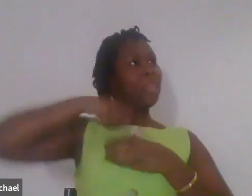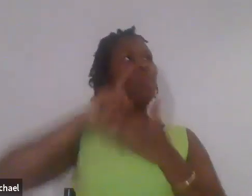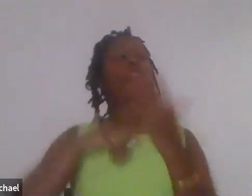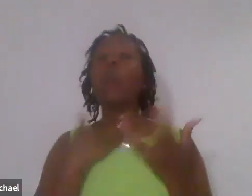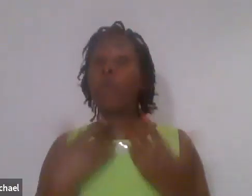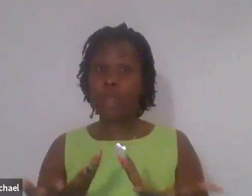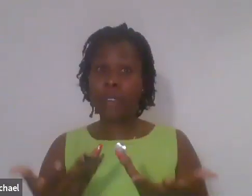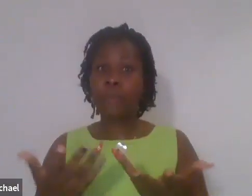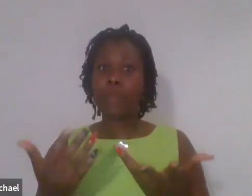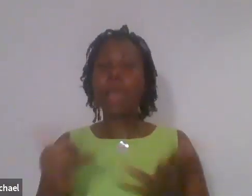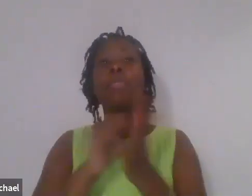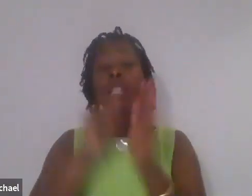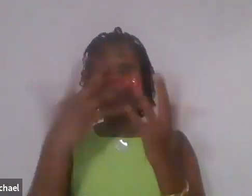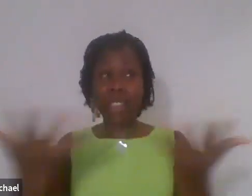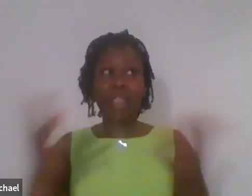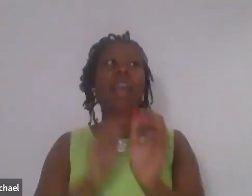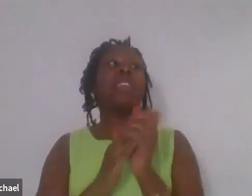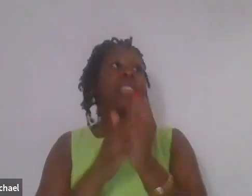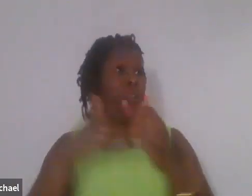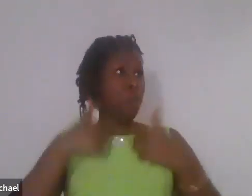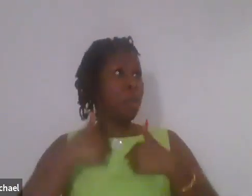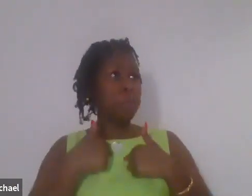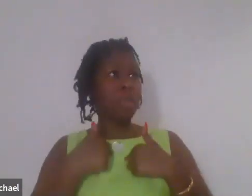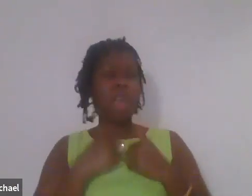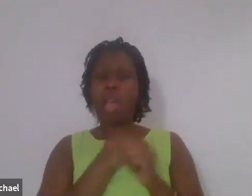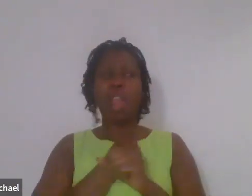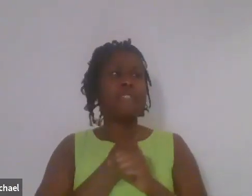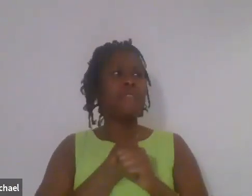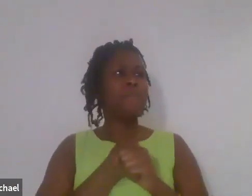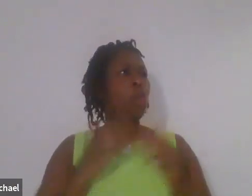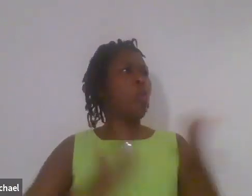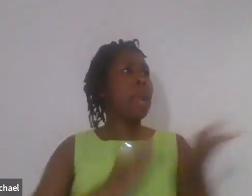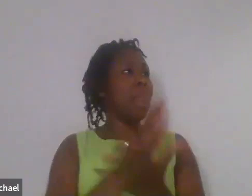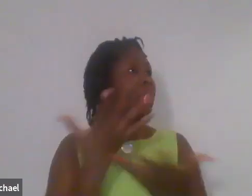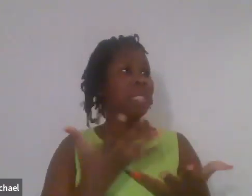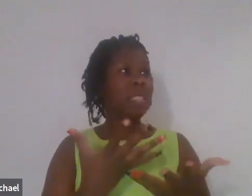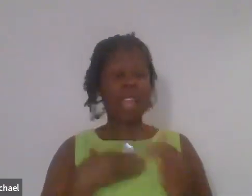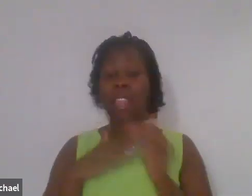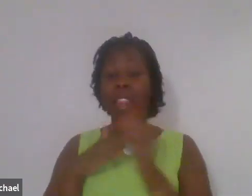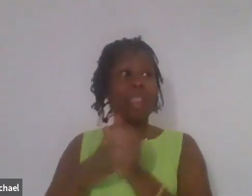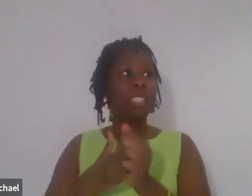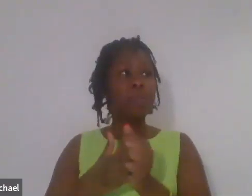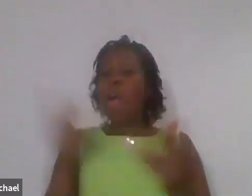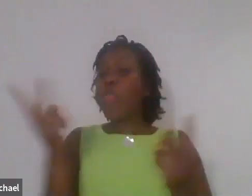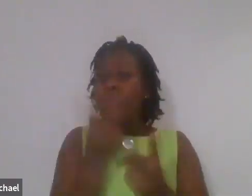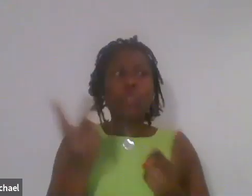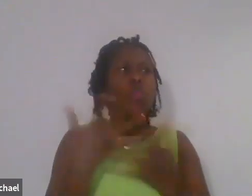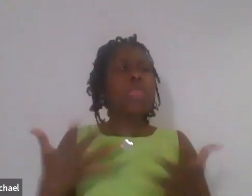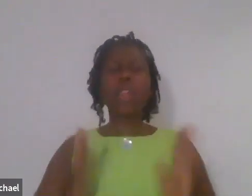You know what you really want in life. For me, I love human rights,